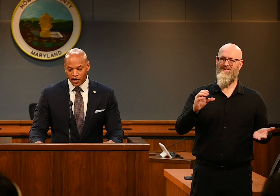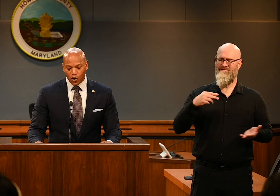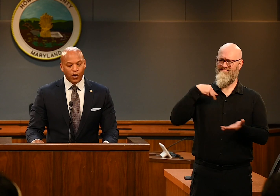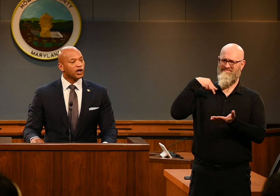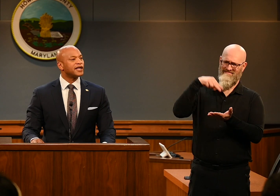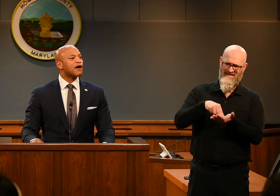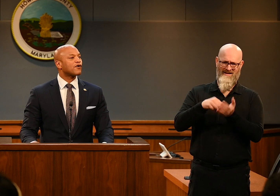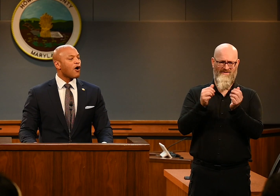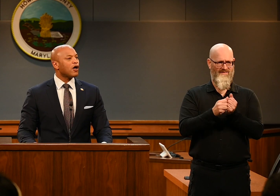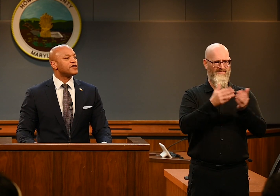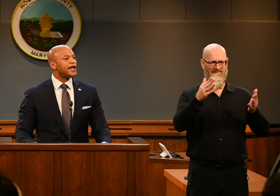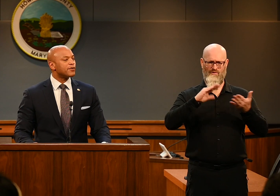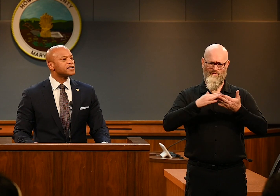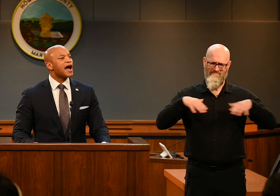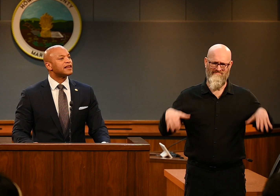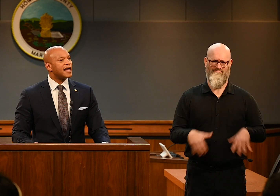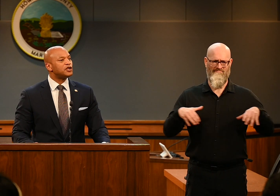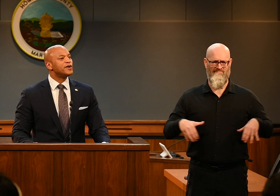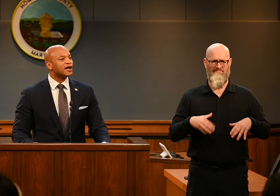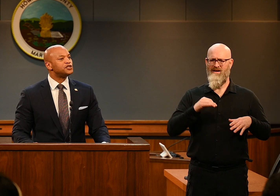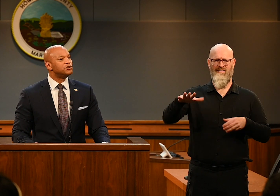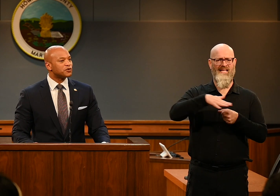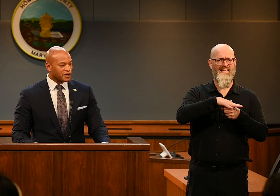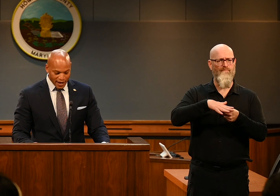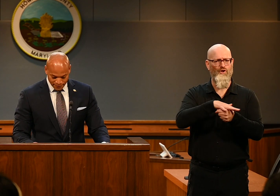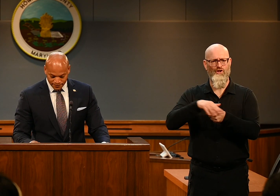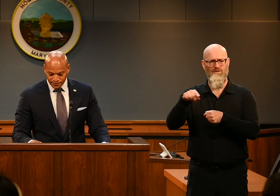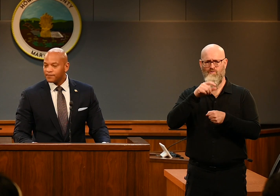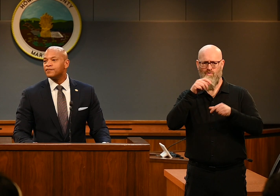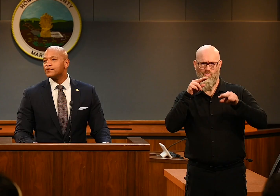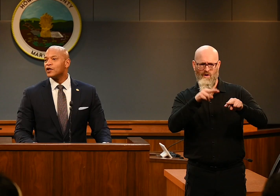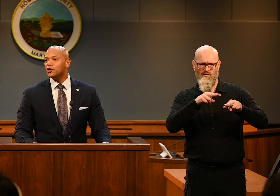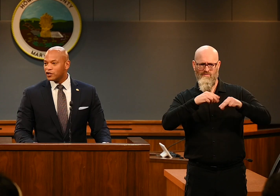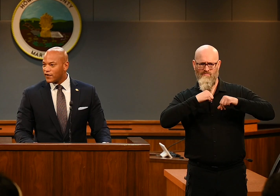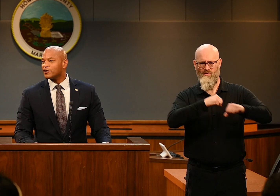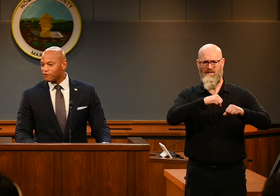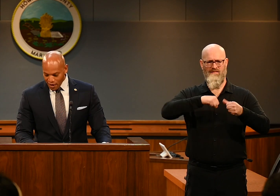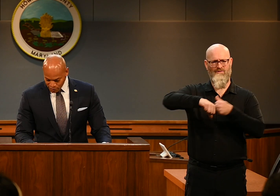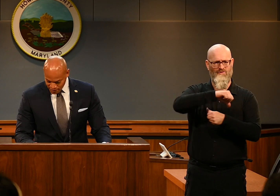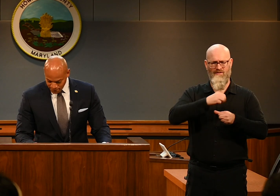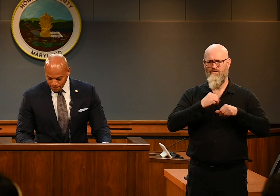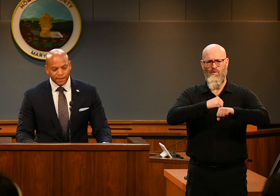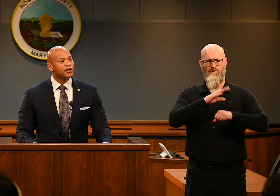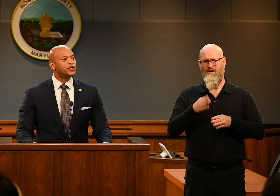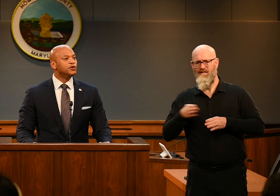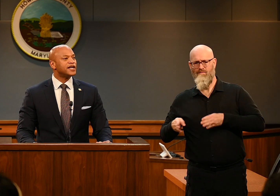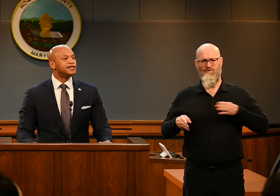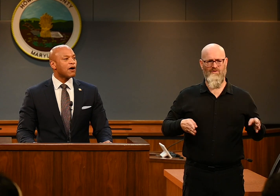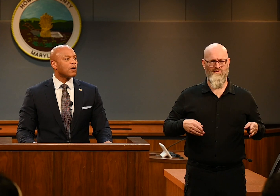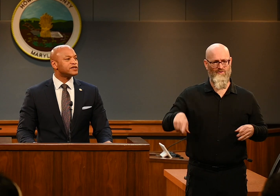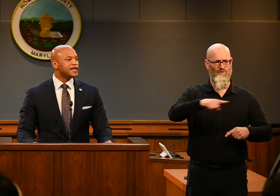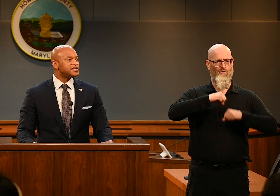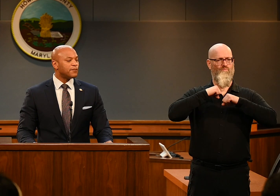neighbors who are looking out for all of the neighbors. I thank you because you drew the line. You defended our values. You